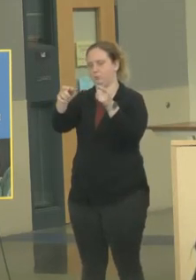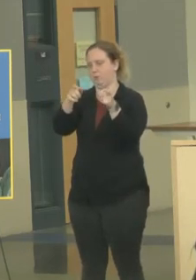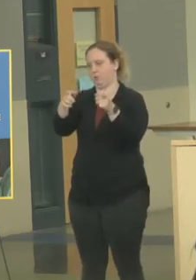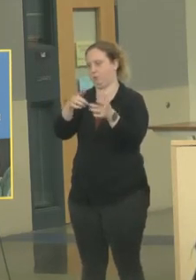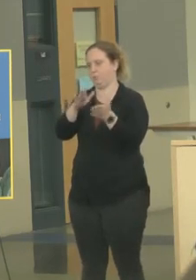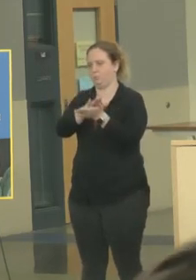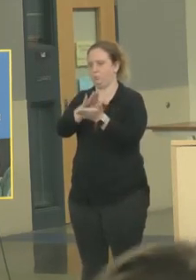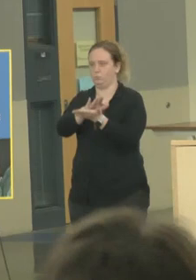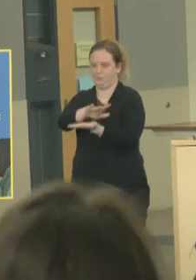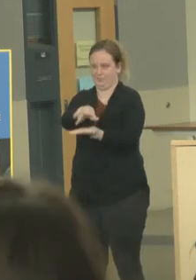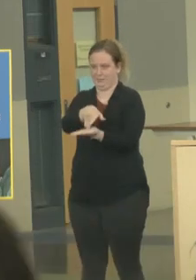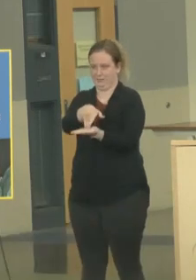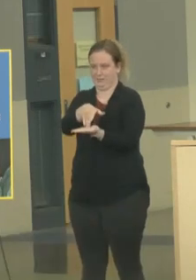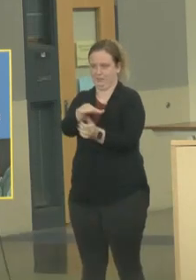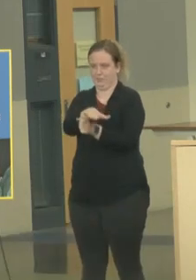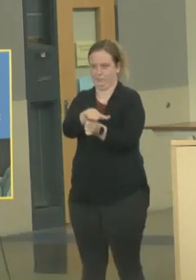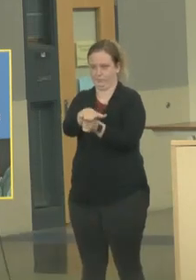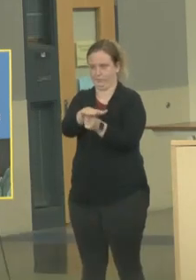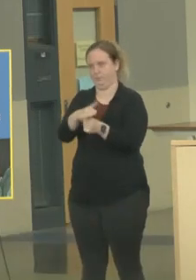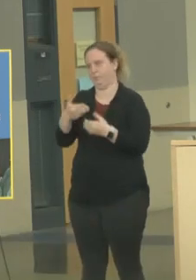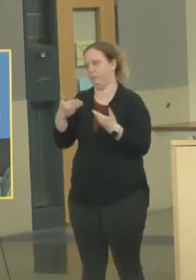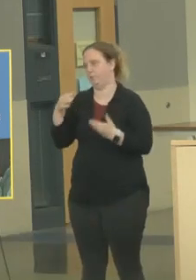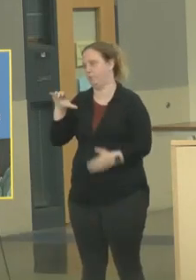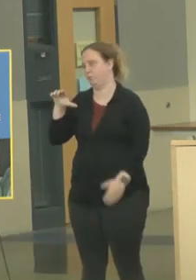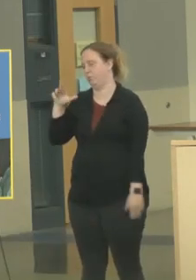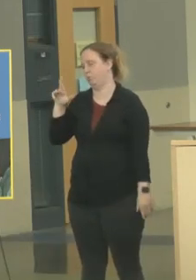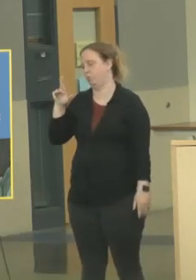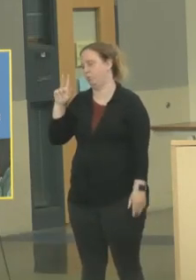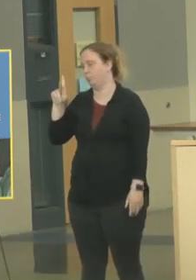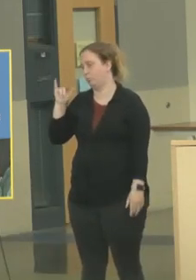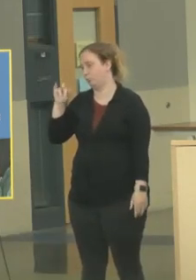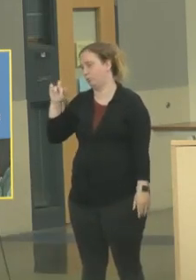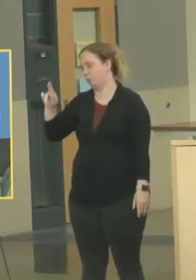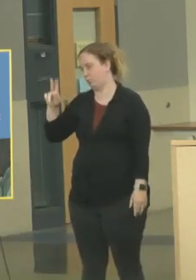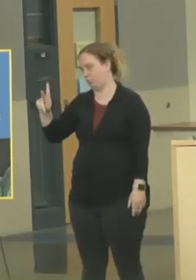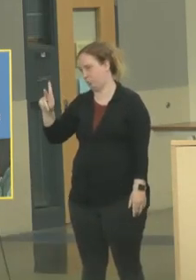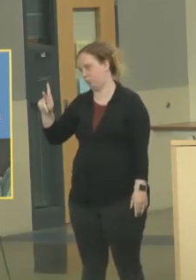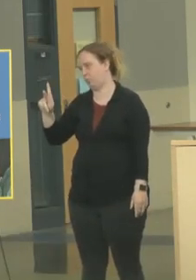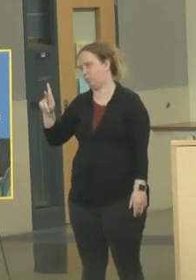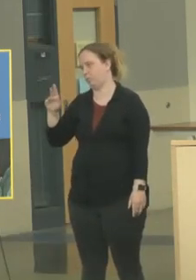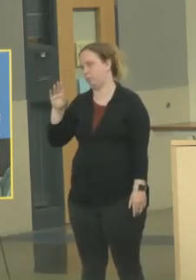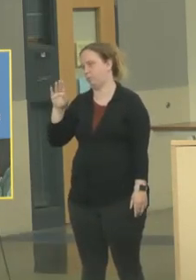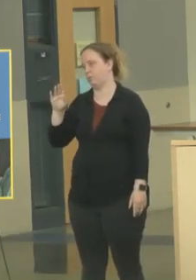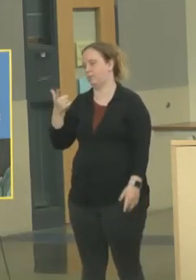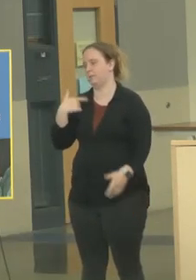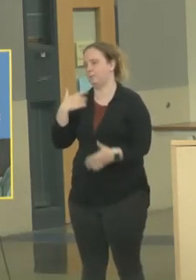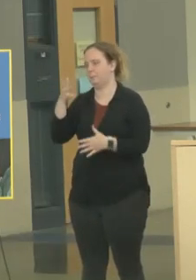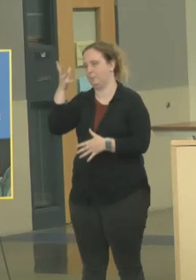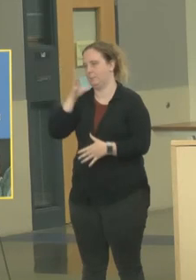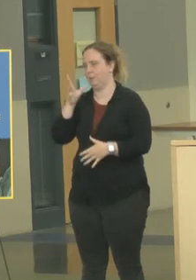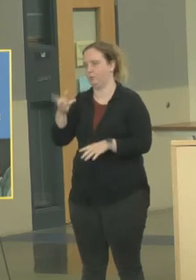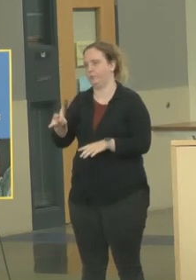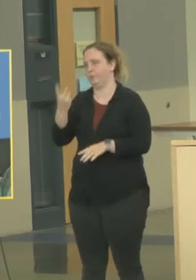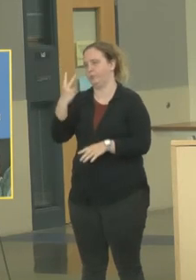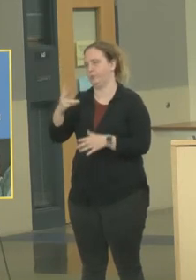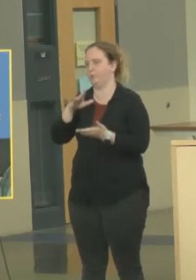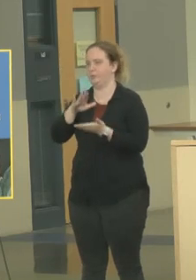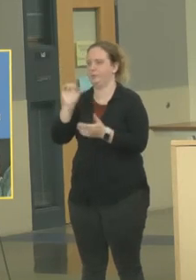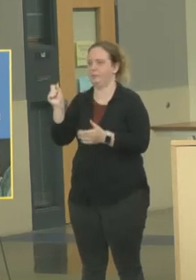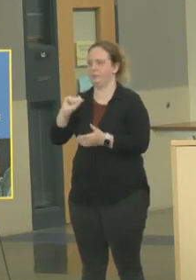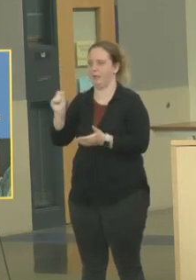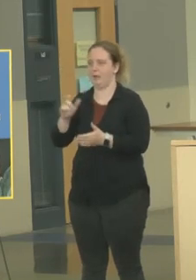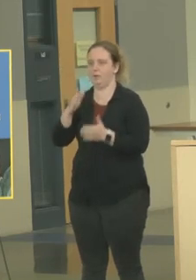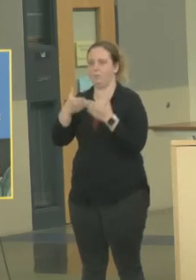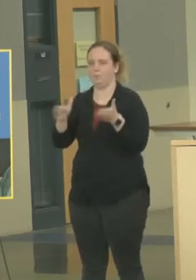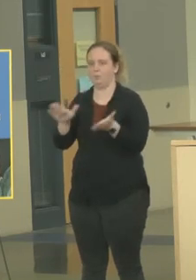I'm Kurt Buttleman, the Assistant Superintendent for Finance and proud parent of two Seattle Public School graduates, Whittier Wildcats and Ballard